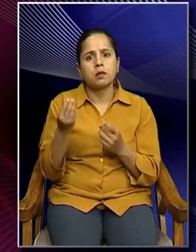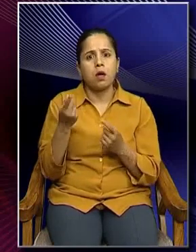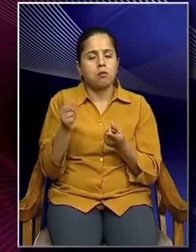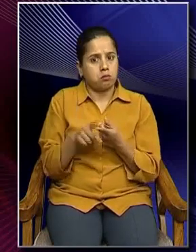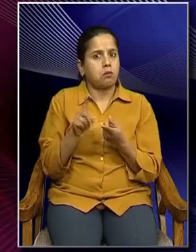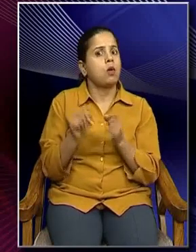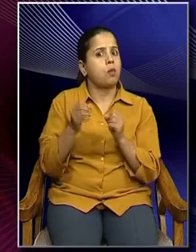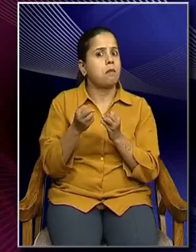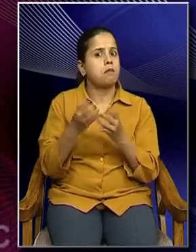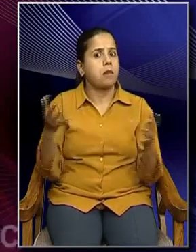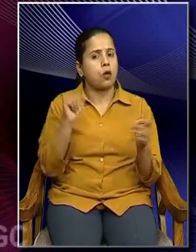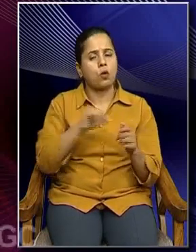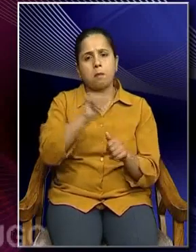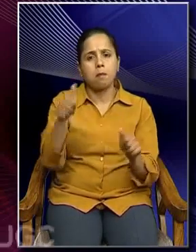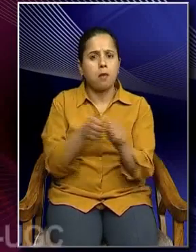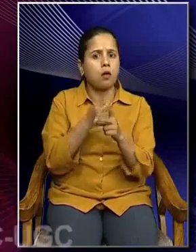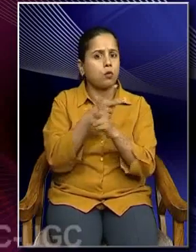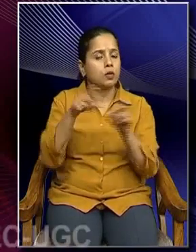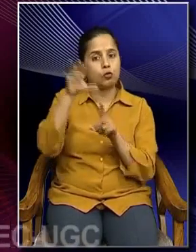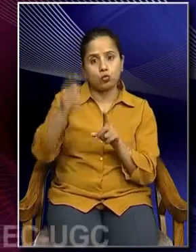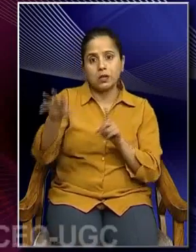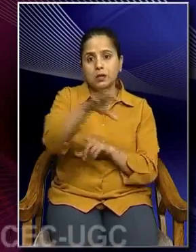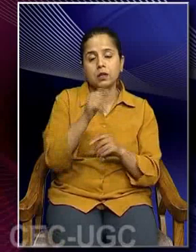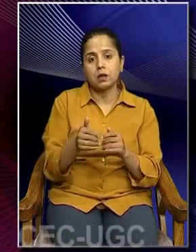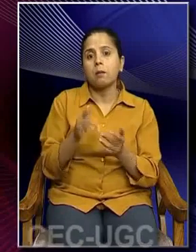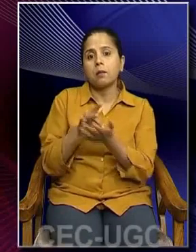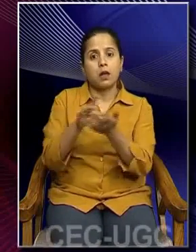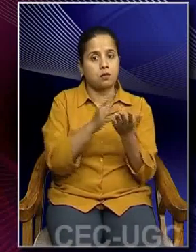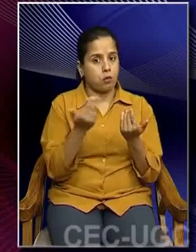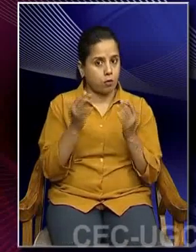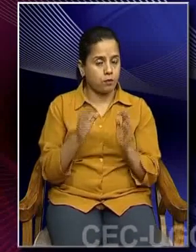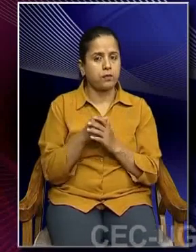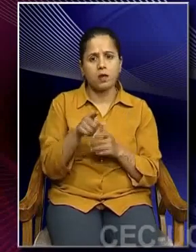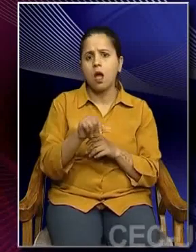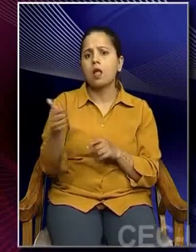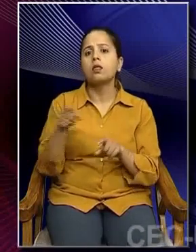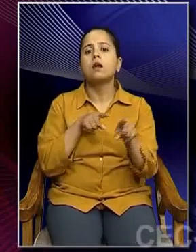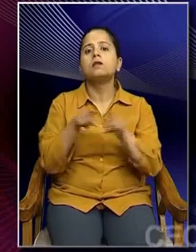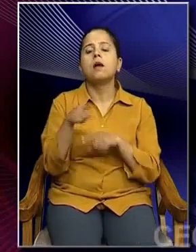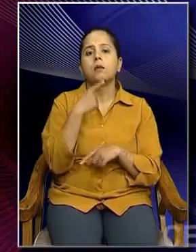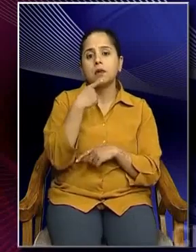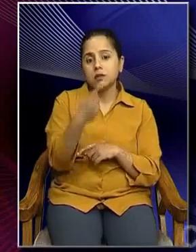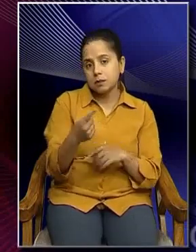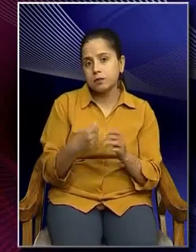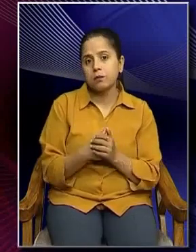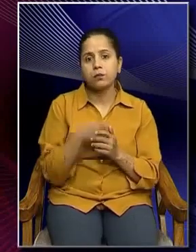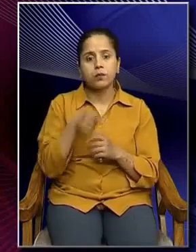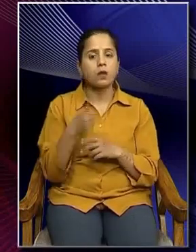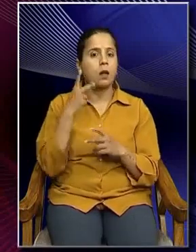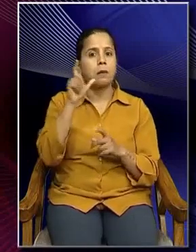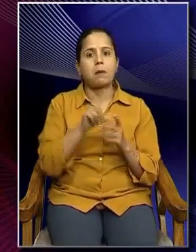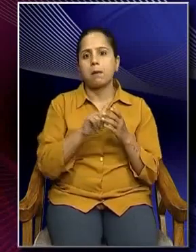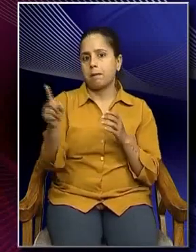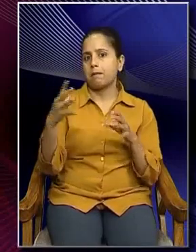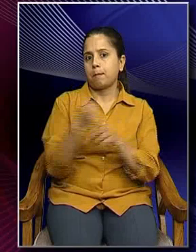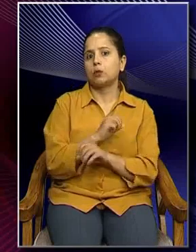these most backward districts or regions in the country. So this is another example of leaving no one